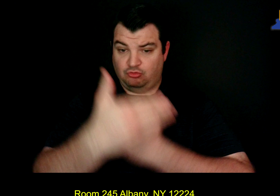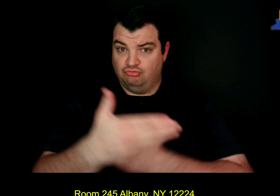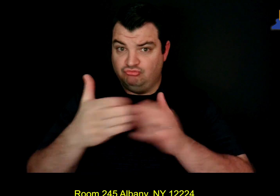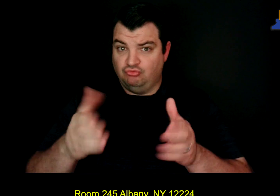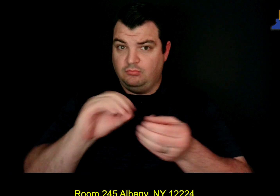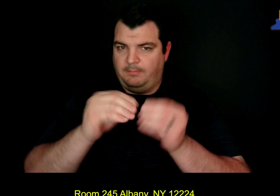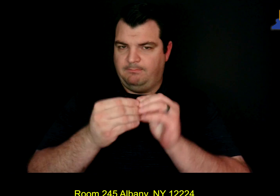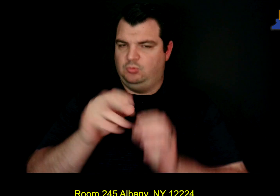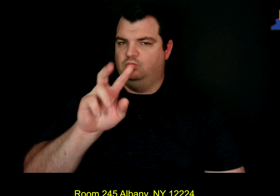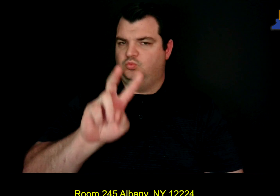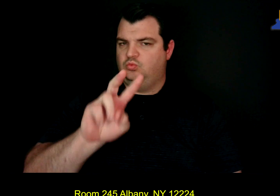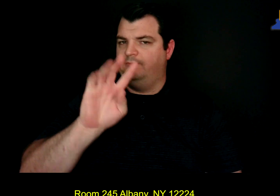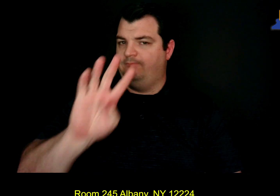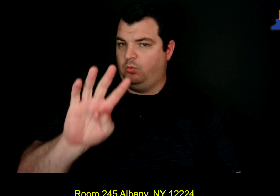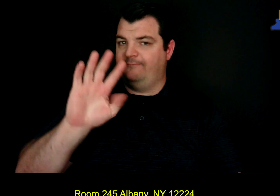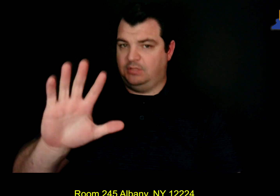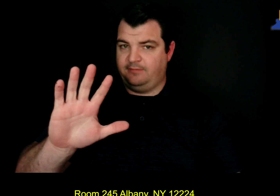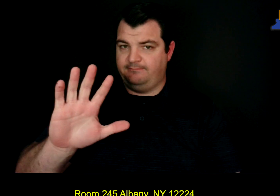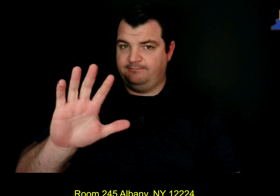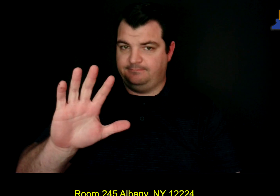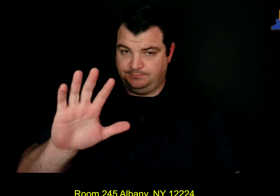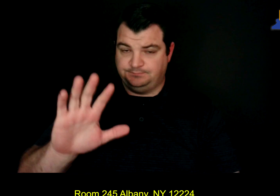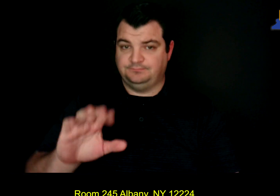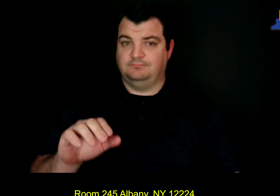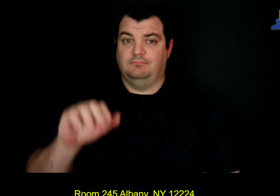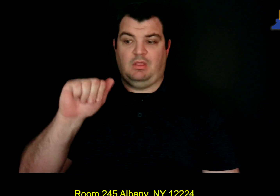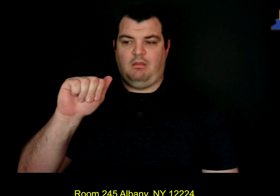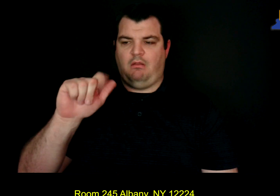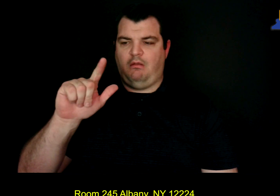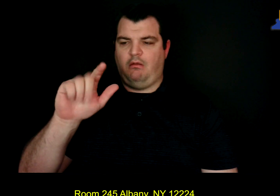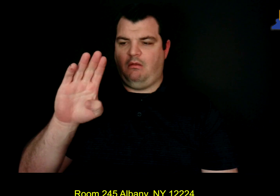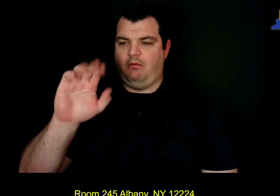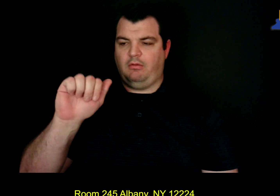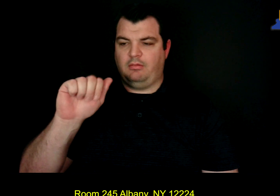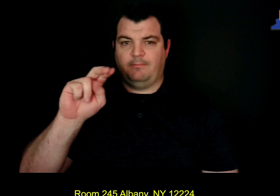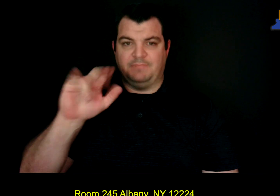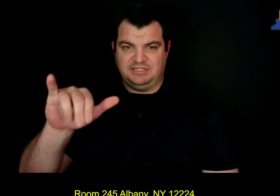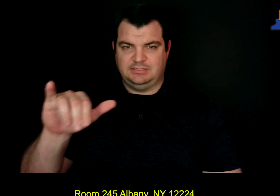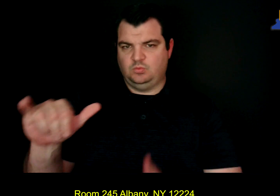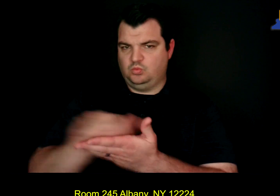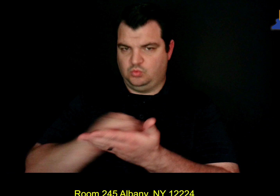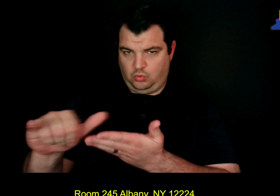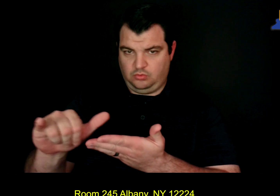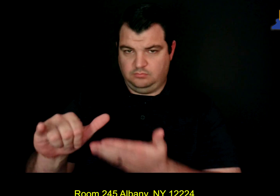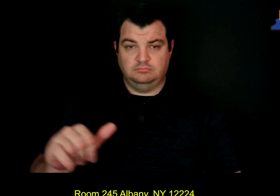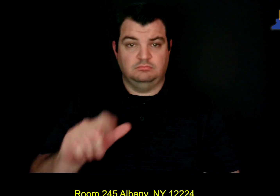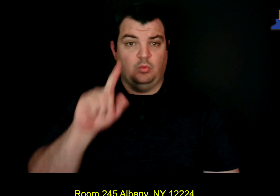Room 245, Albany, New York 12224.